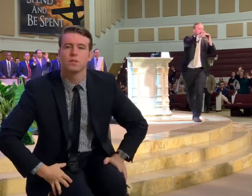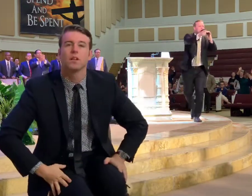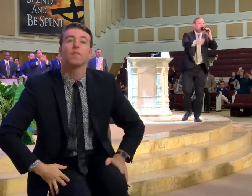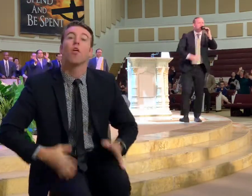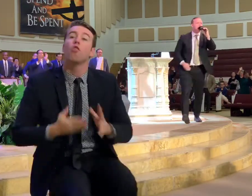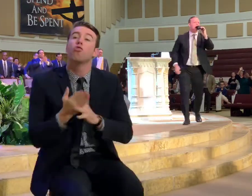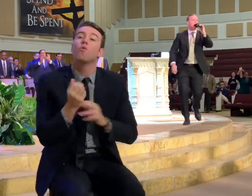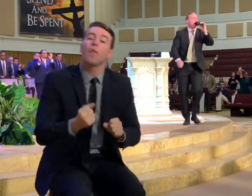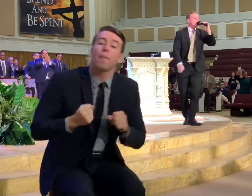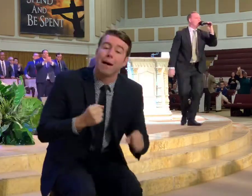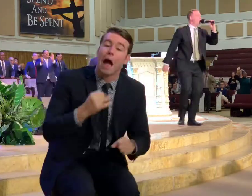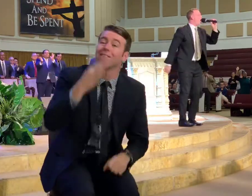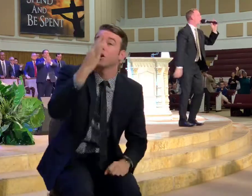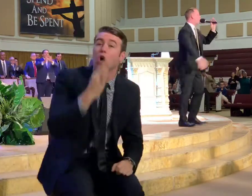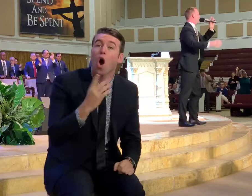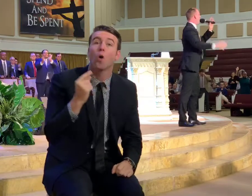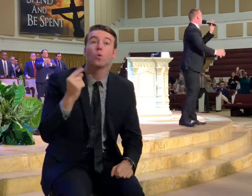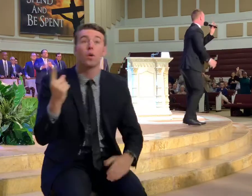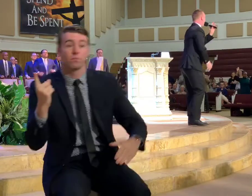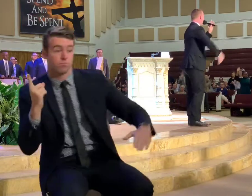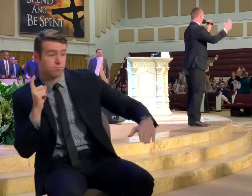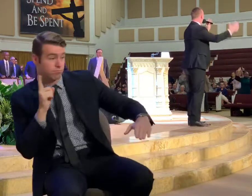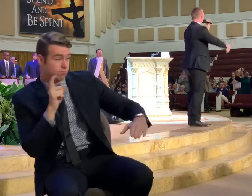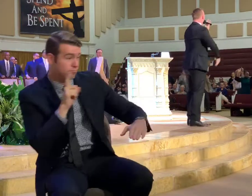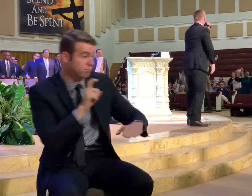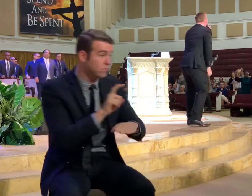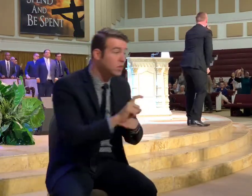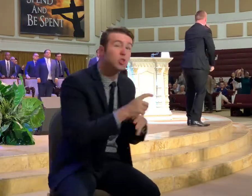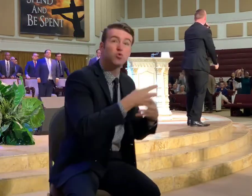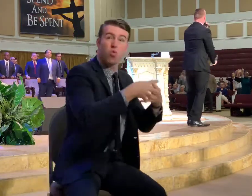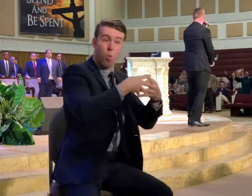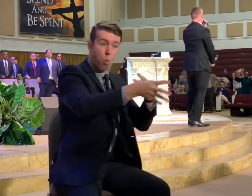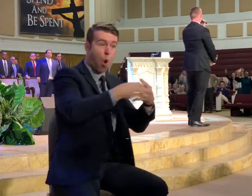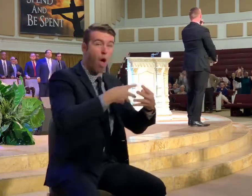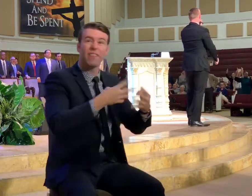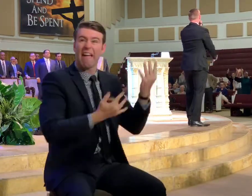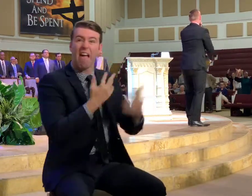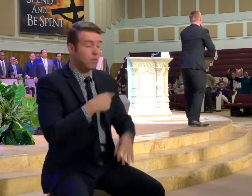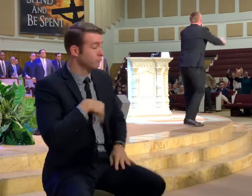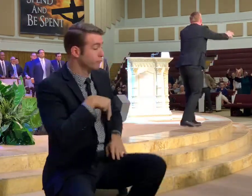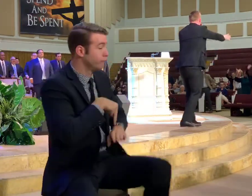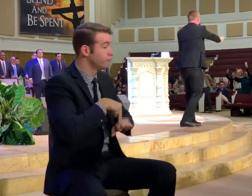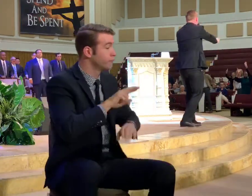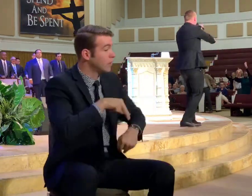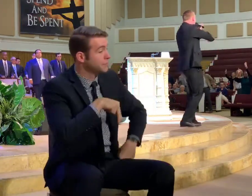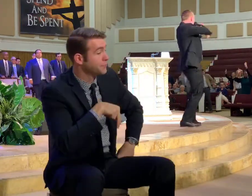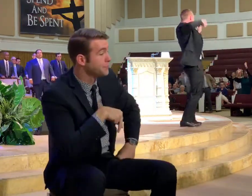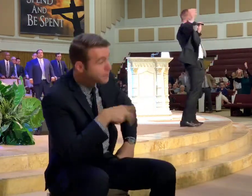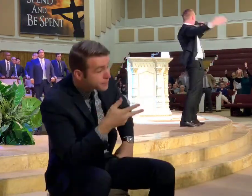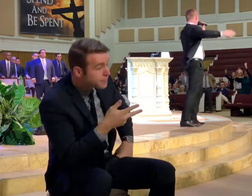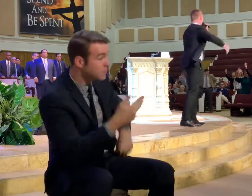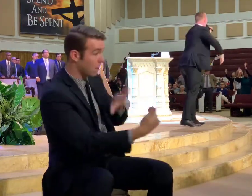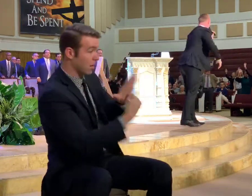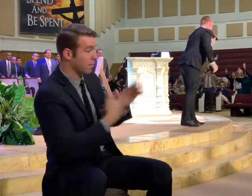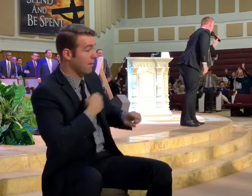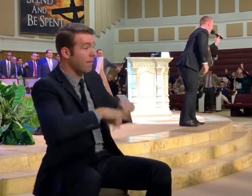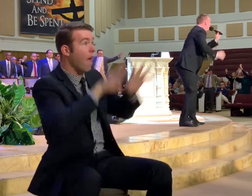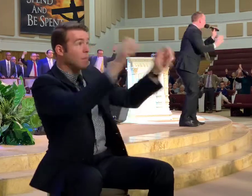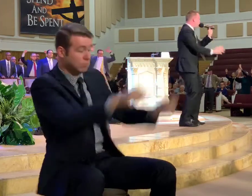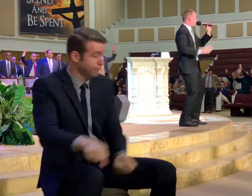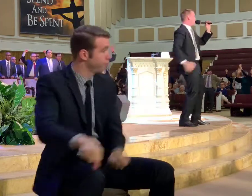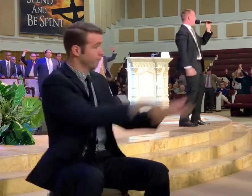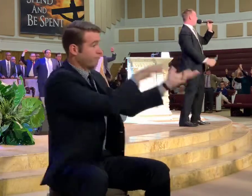through the power of God, you can walk right up to every wall that's standing in your way, and you can begin to tear it out of the